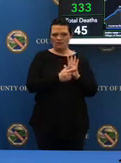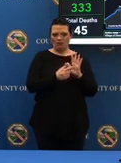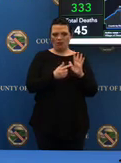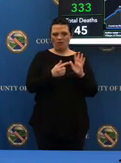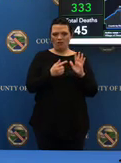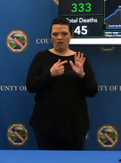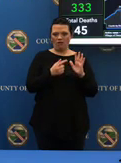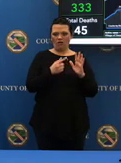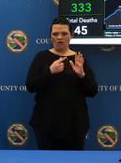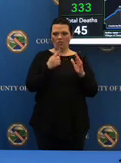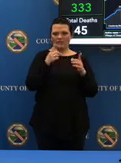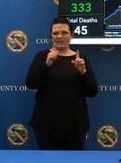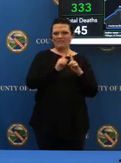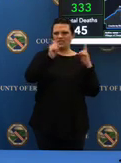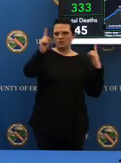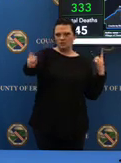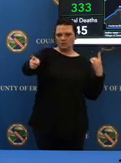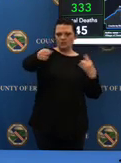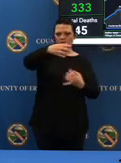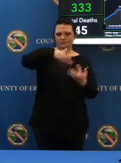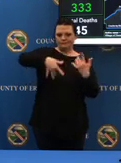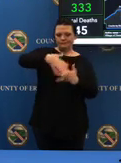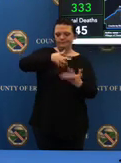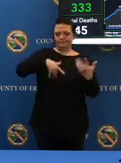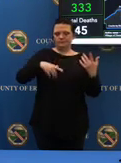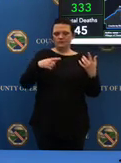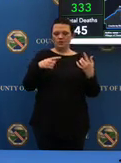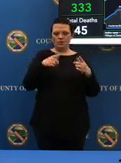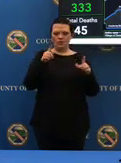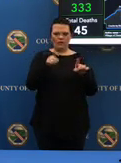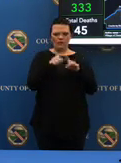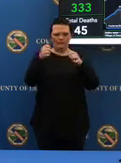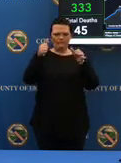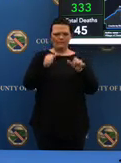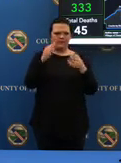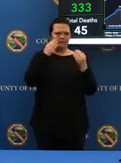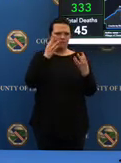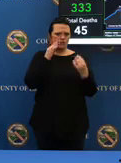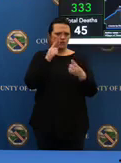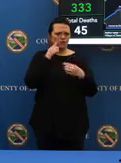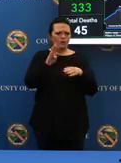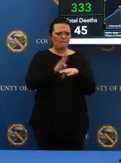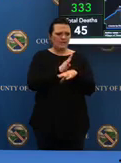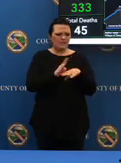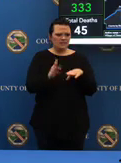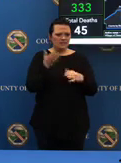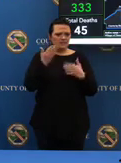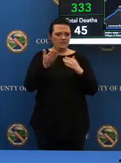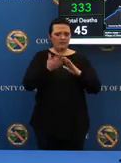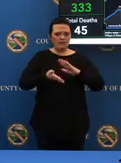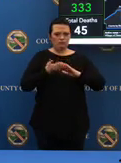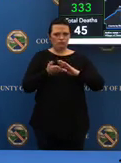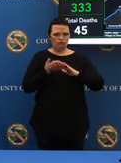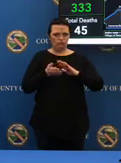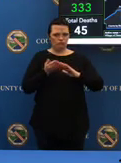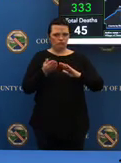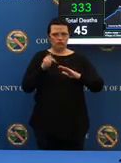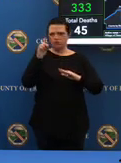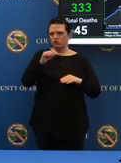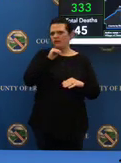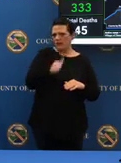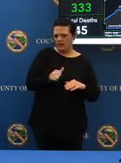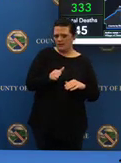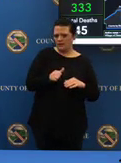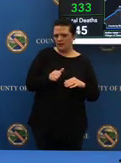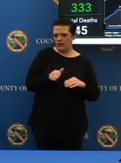distancing guidelines and social gatherings. You also posted some information for businesses that may be operating that shouldn't be.